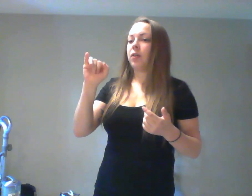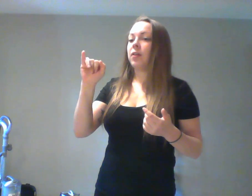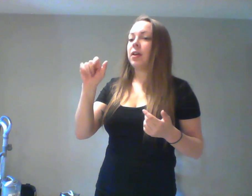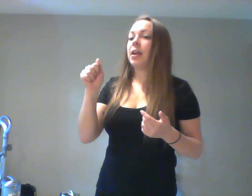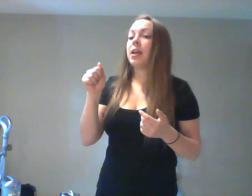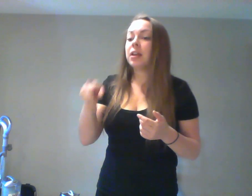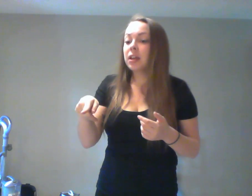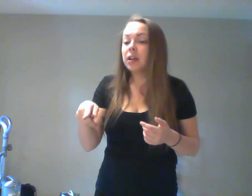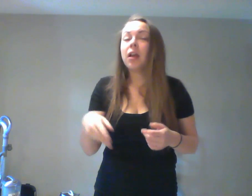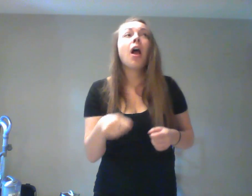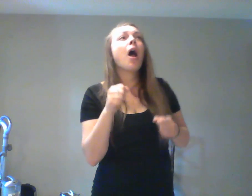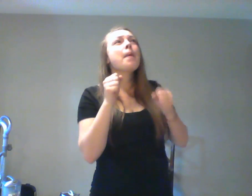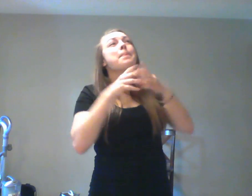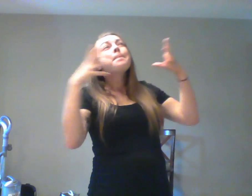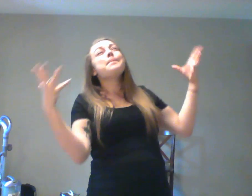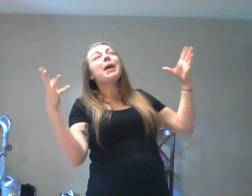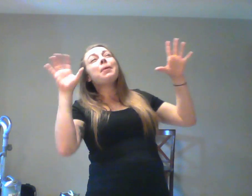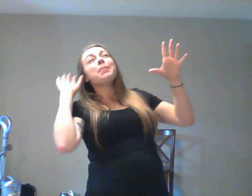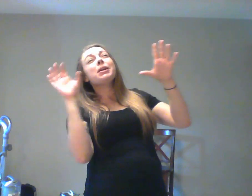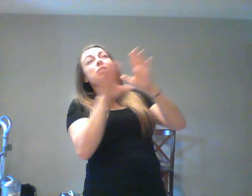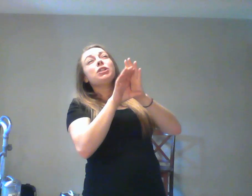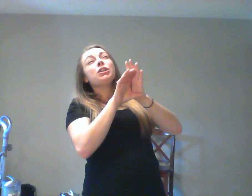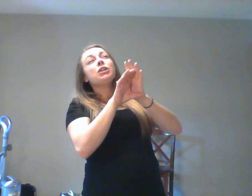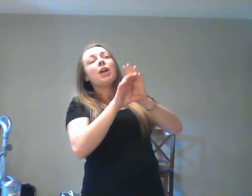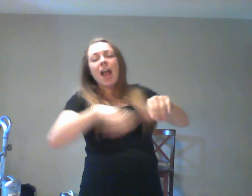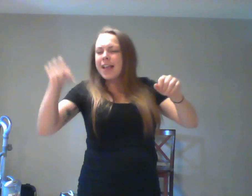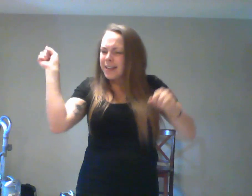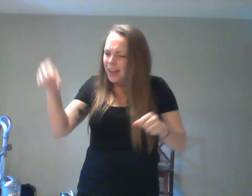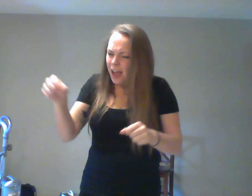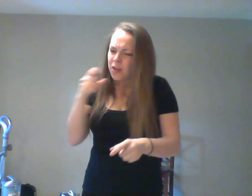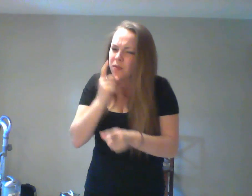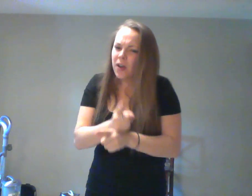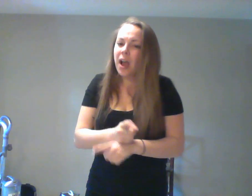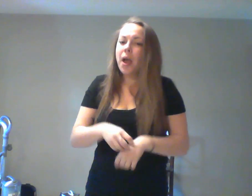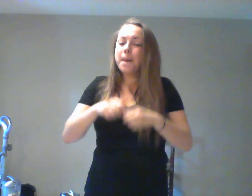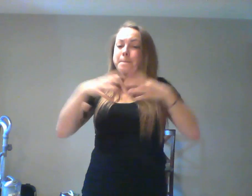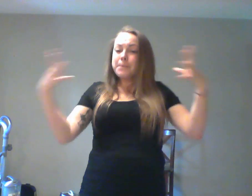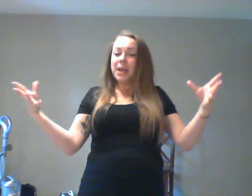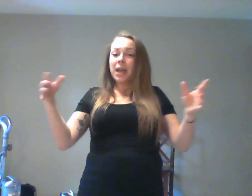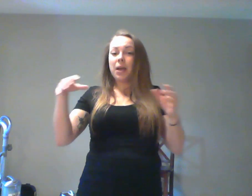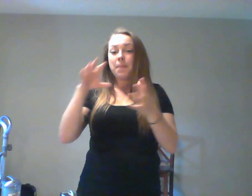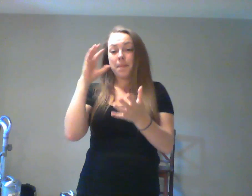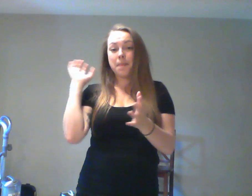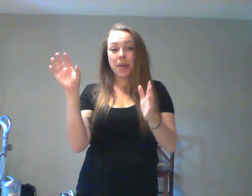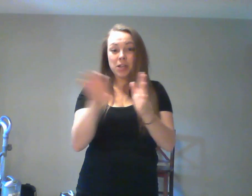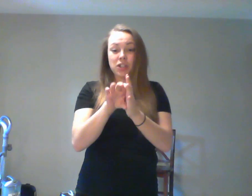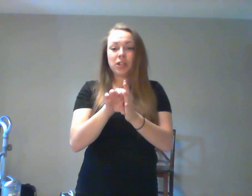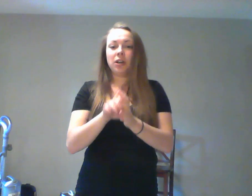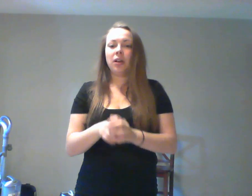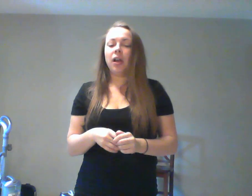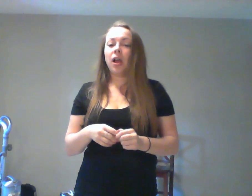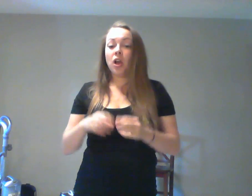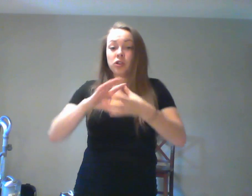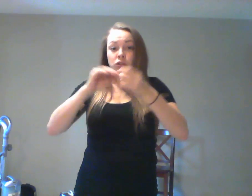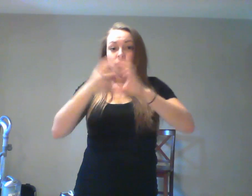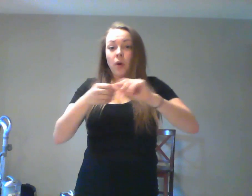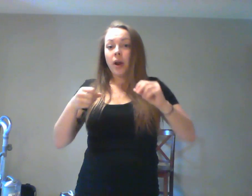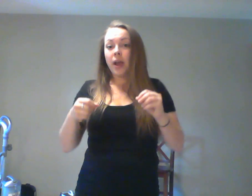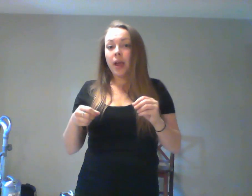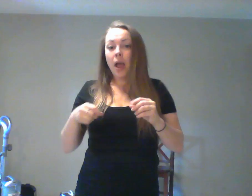the big thing the story is about. Okay. You also saw supporting